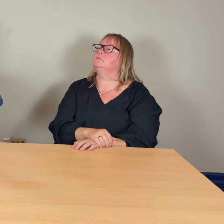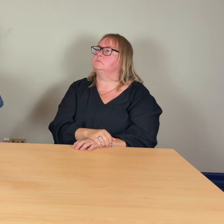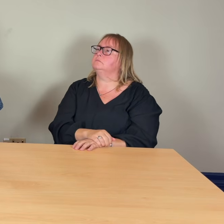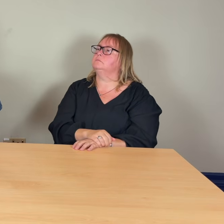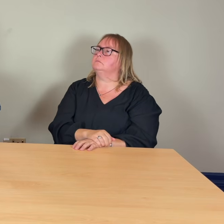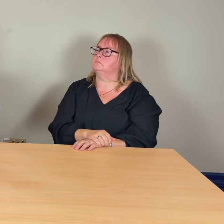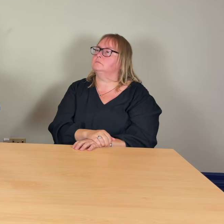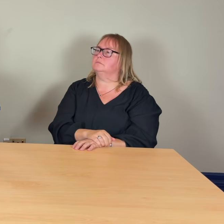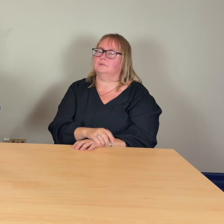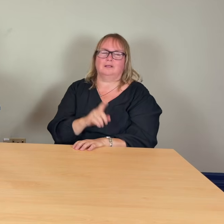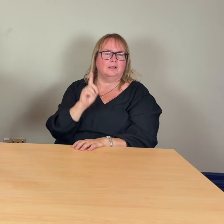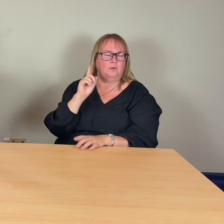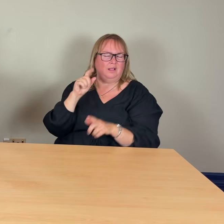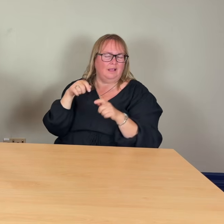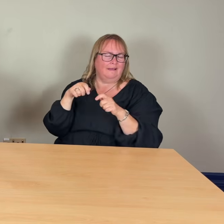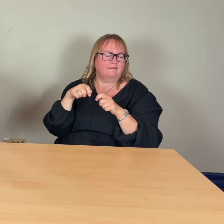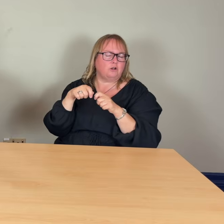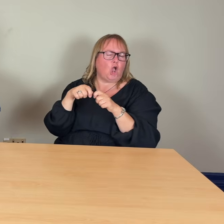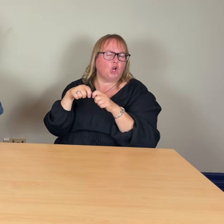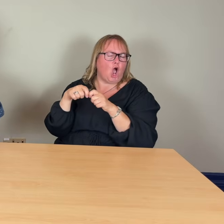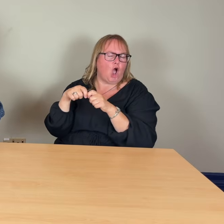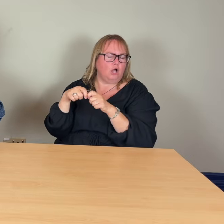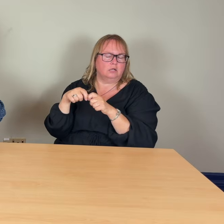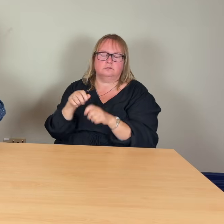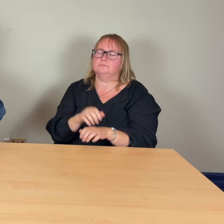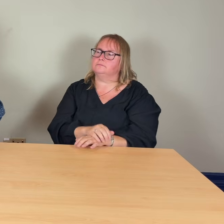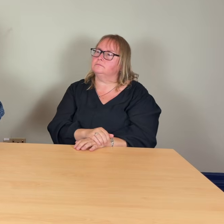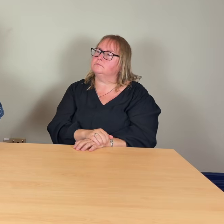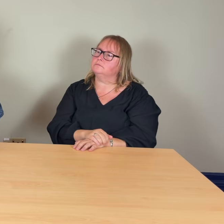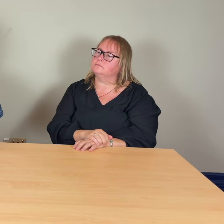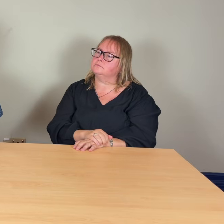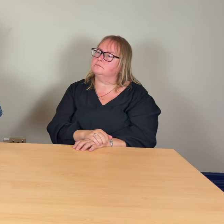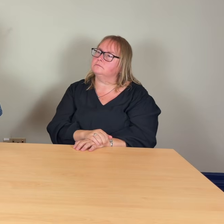zip it shut till I hear it click a couple of times.